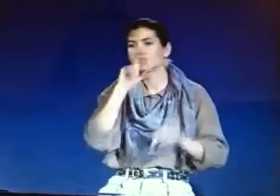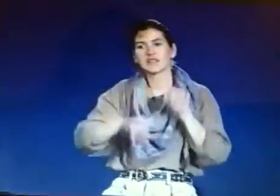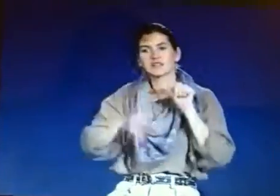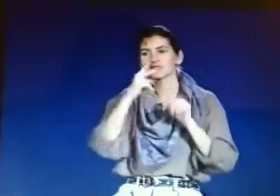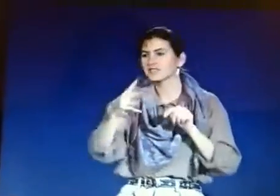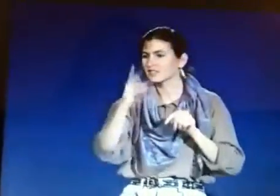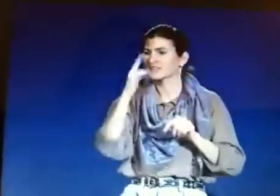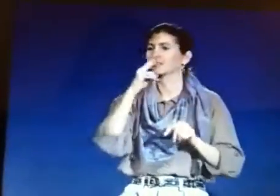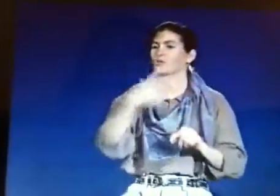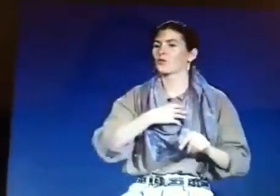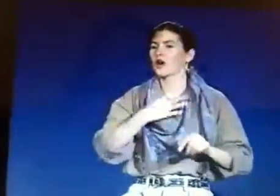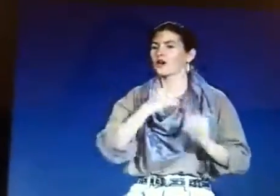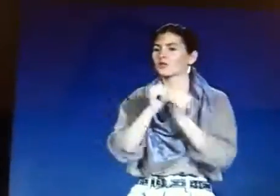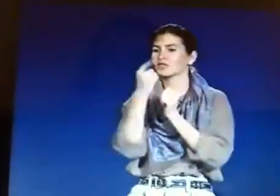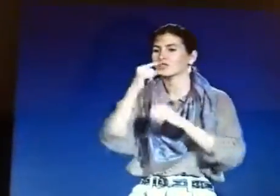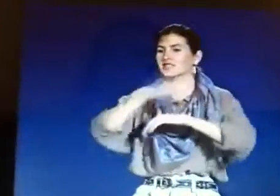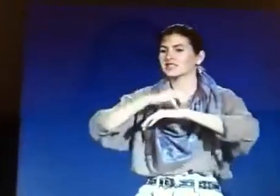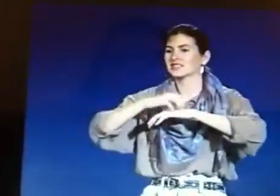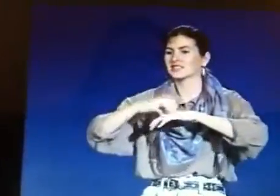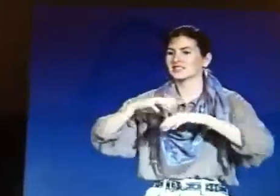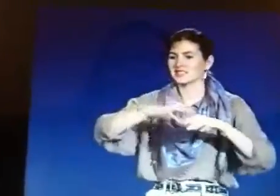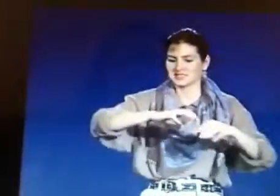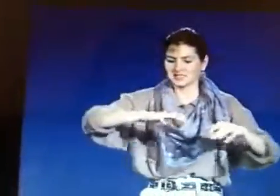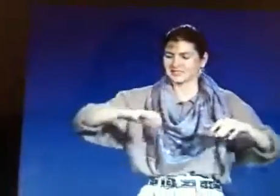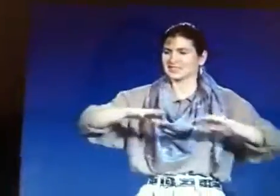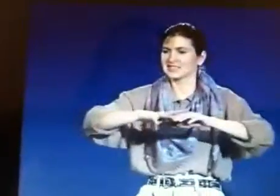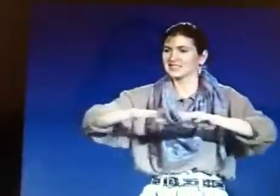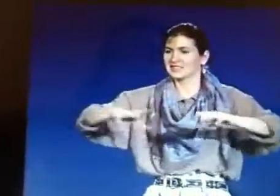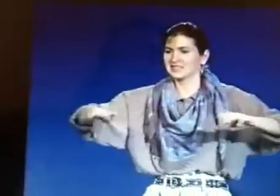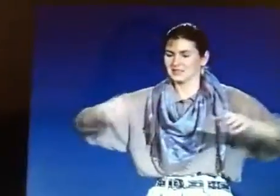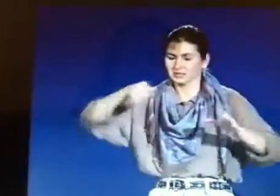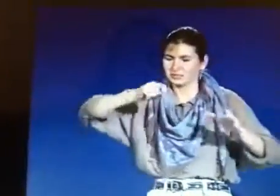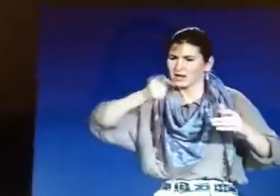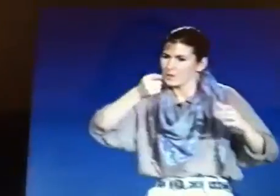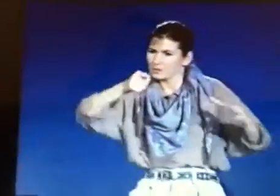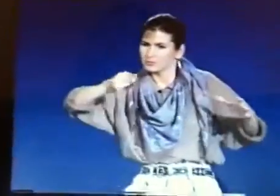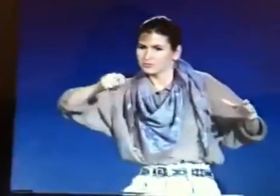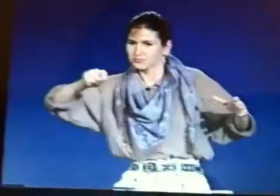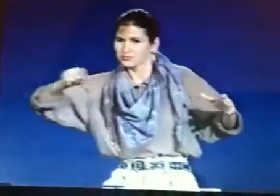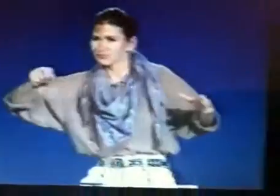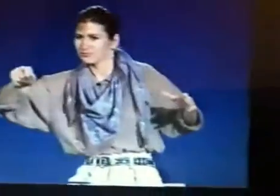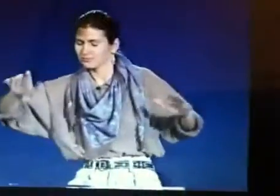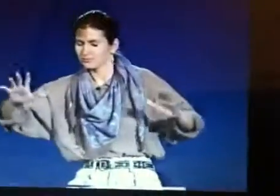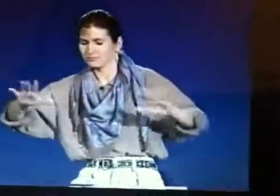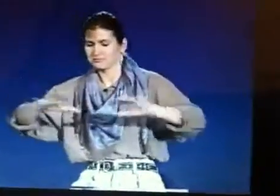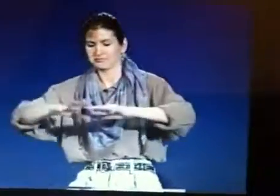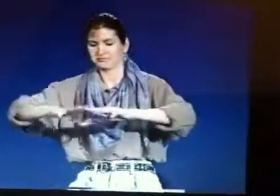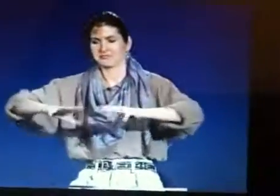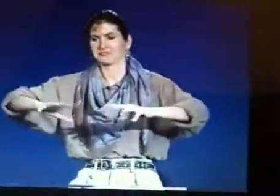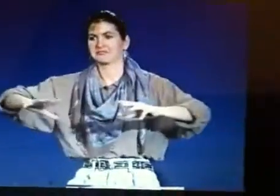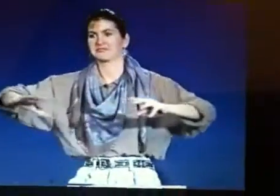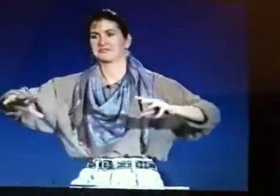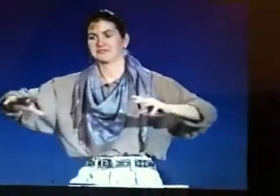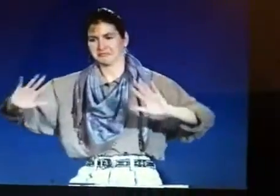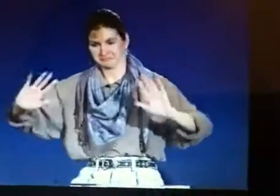you can pour the mixture over the fish so it covers the fish. And I like to put grapes around the fish so it looks